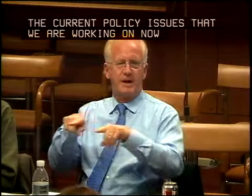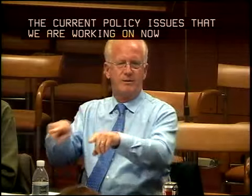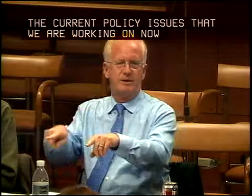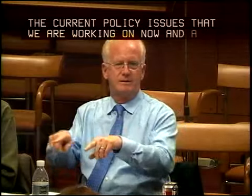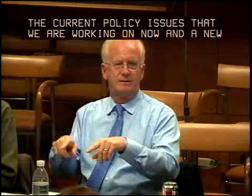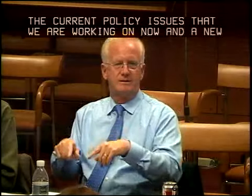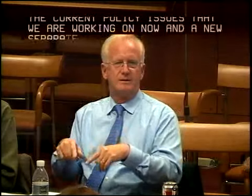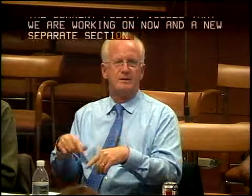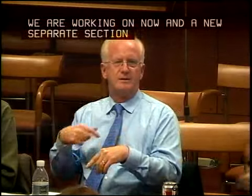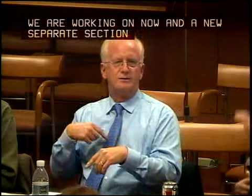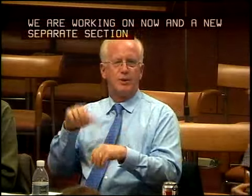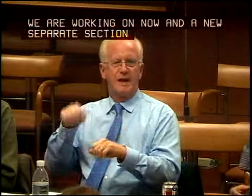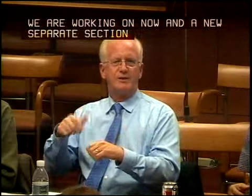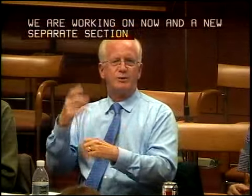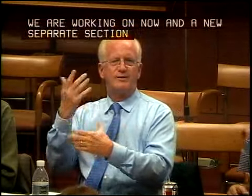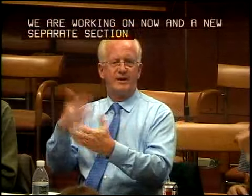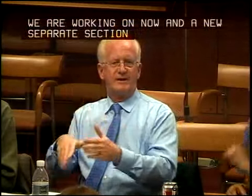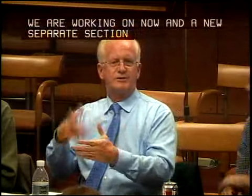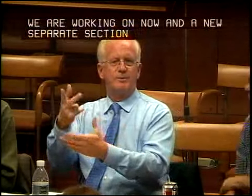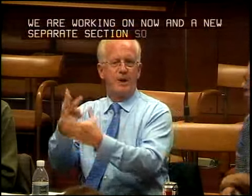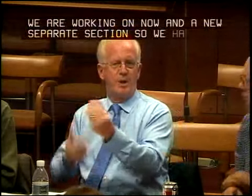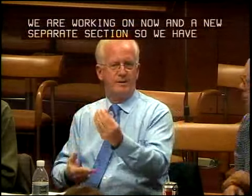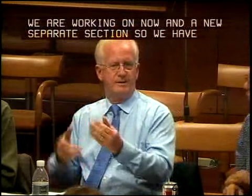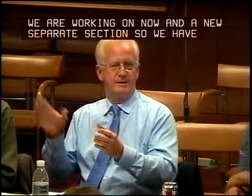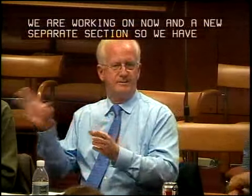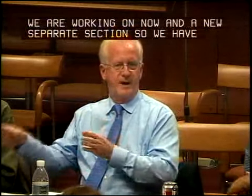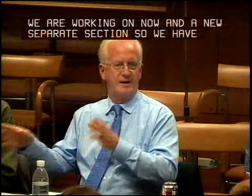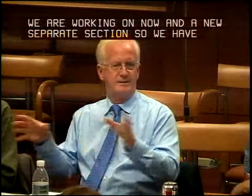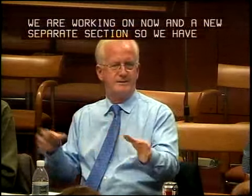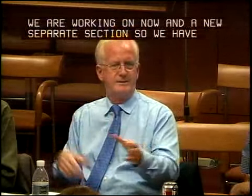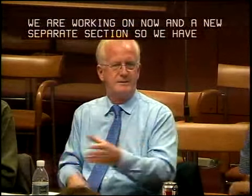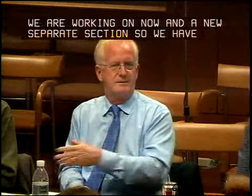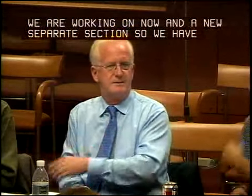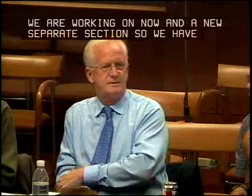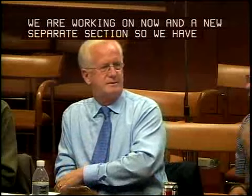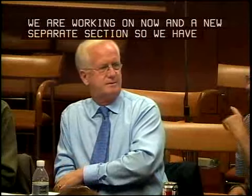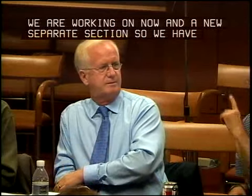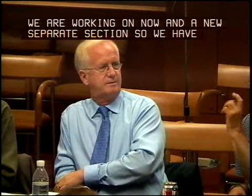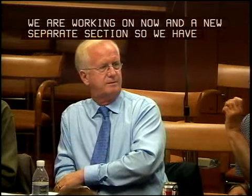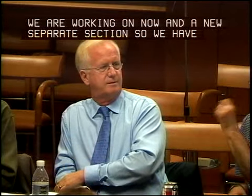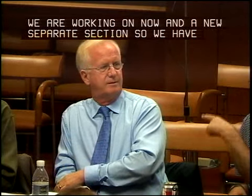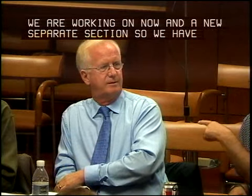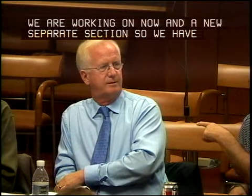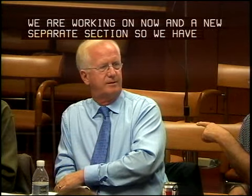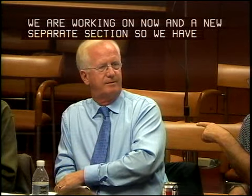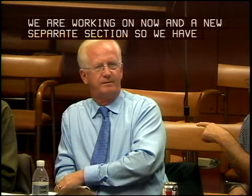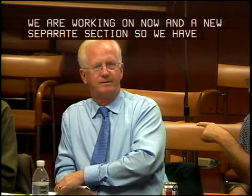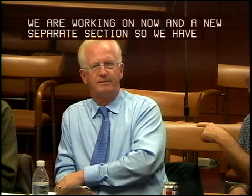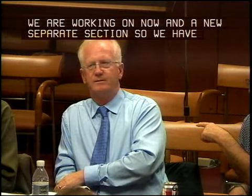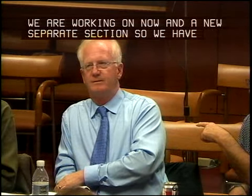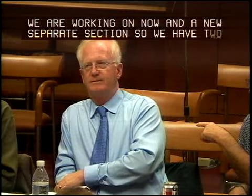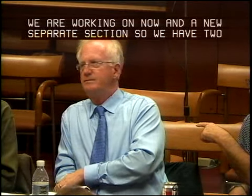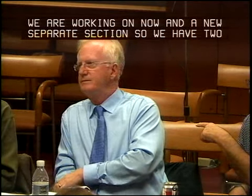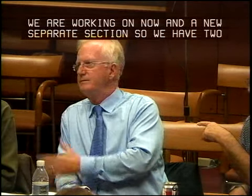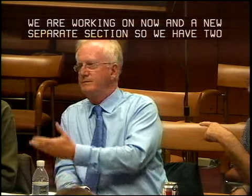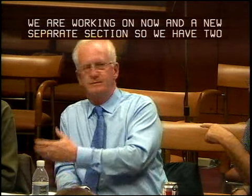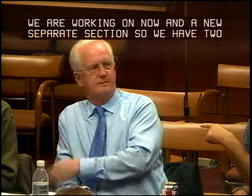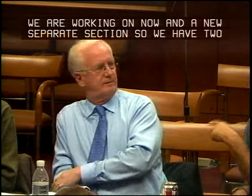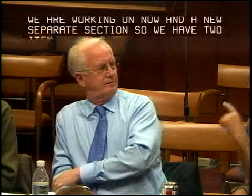So we have two items that we're working on parallel with each other.